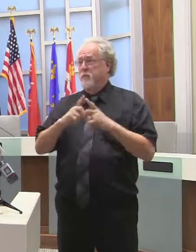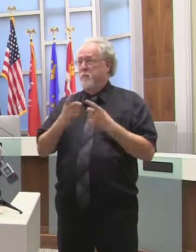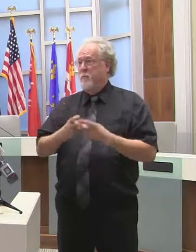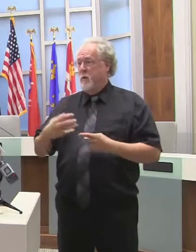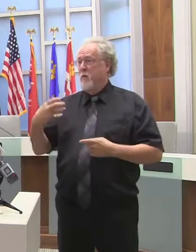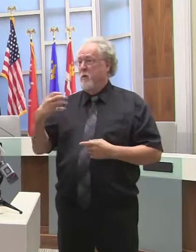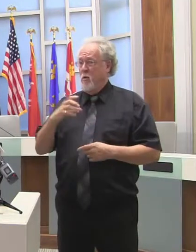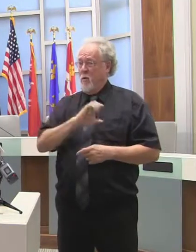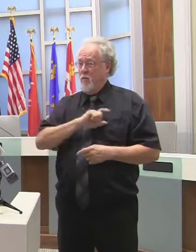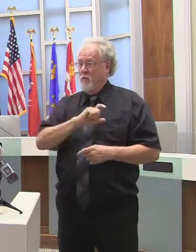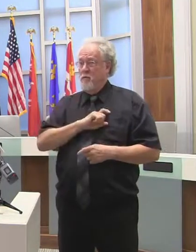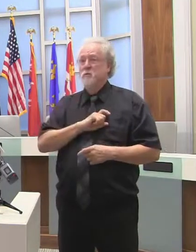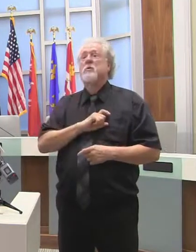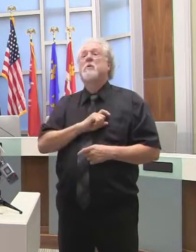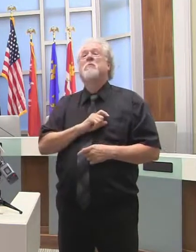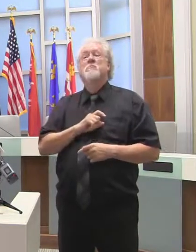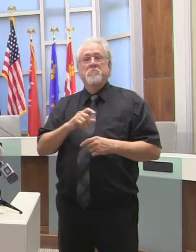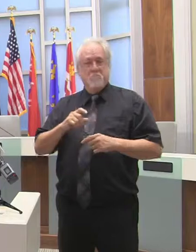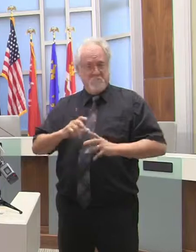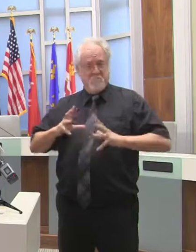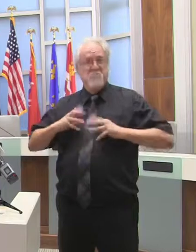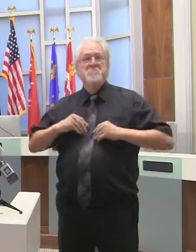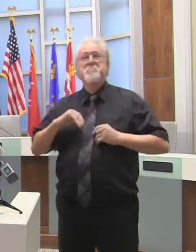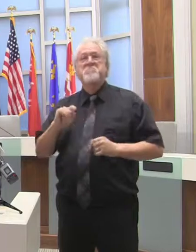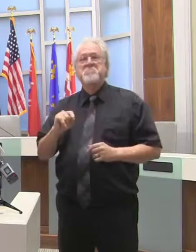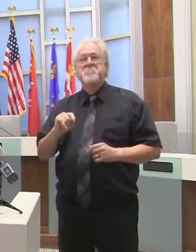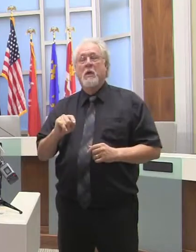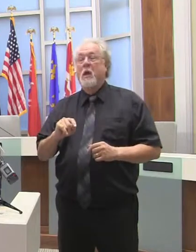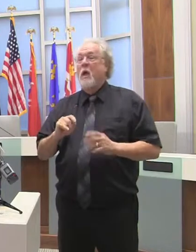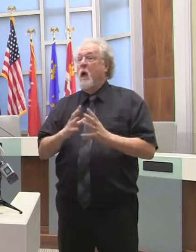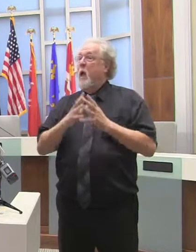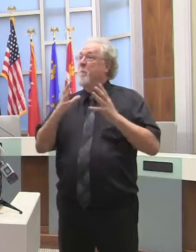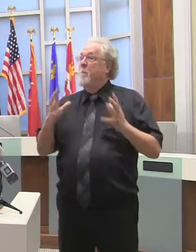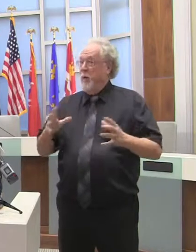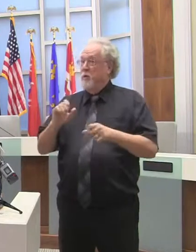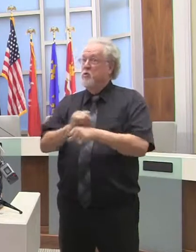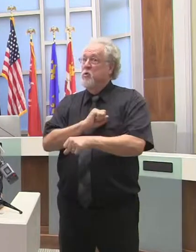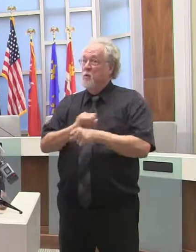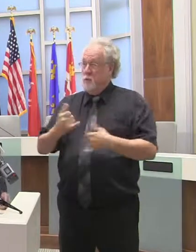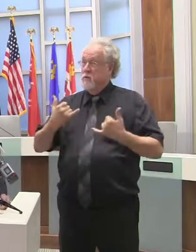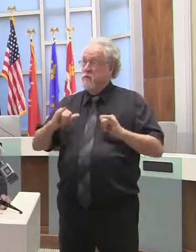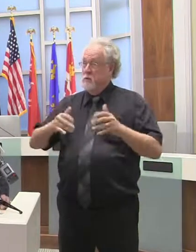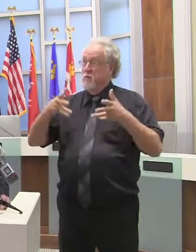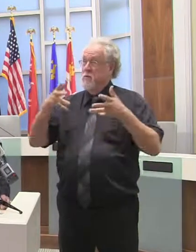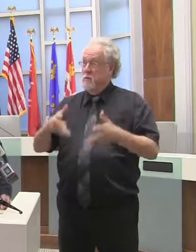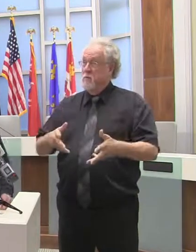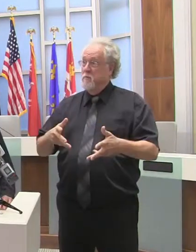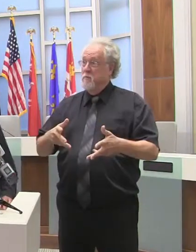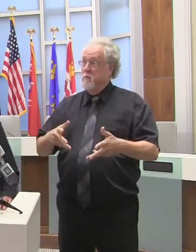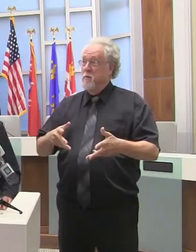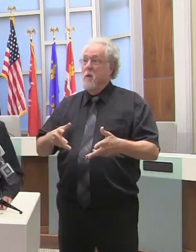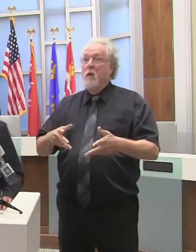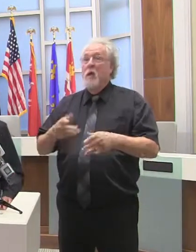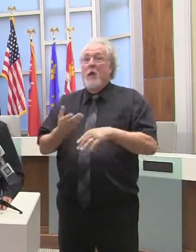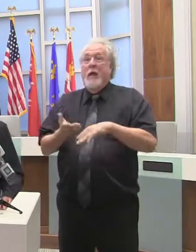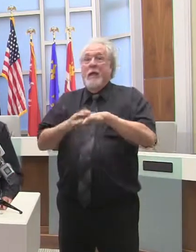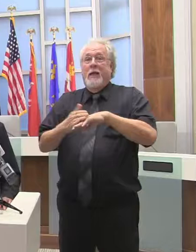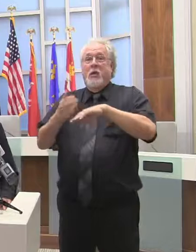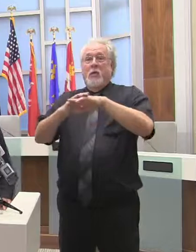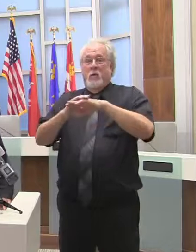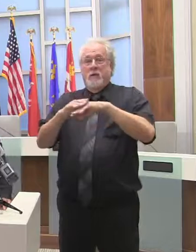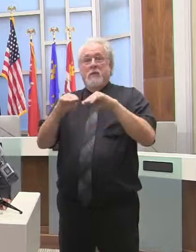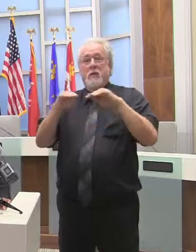Department officers are up for the task. Now, there's much work still to be done to increase the level